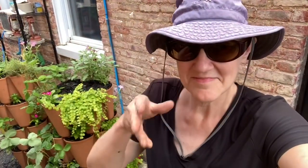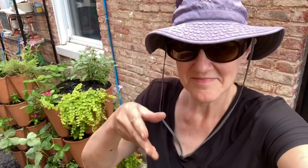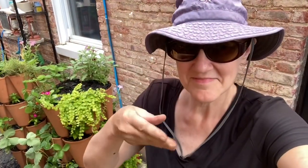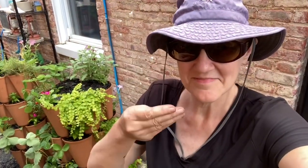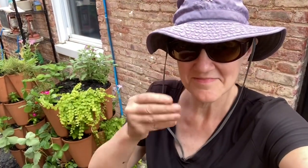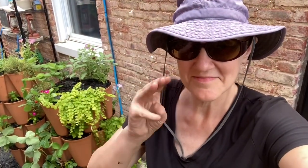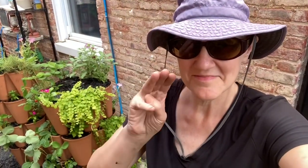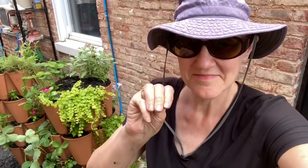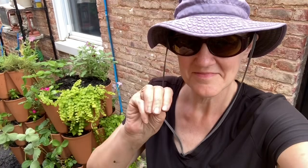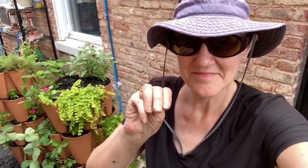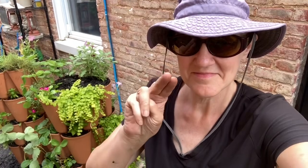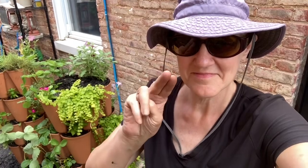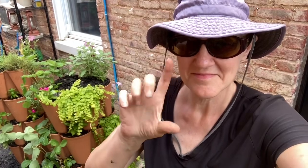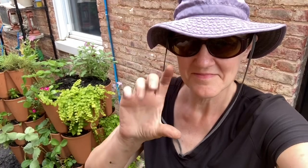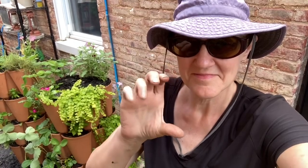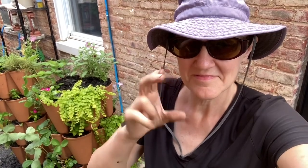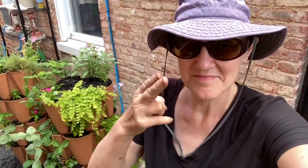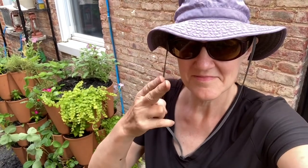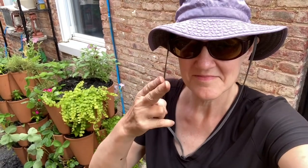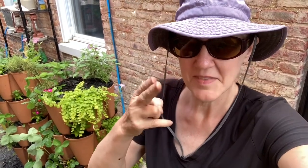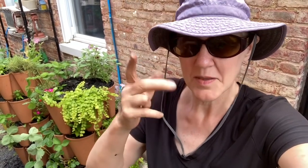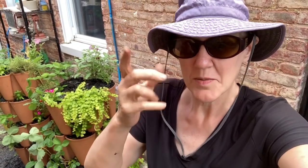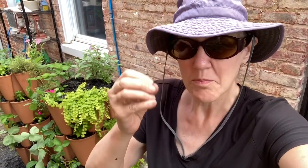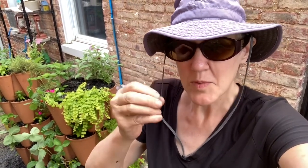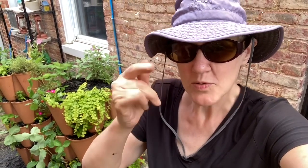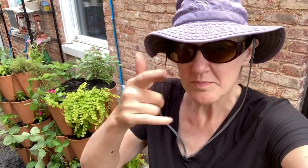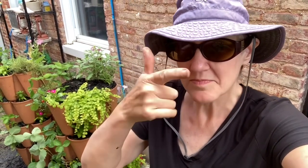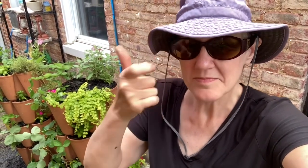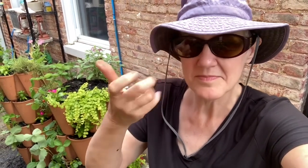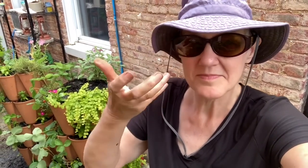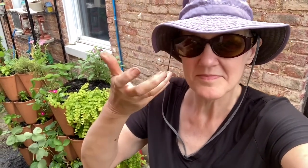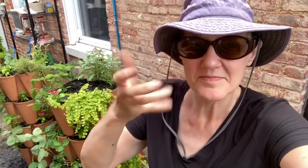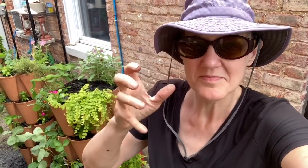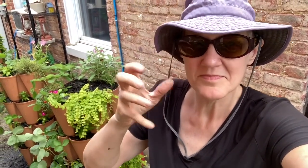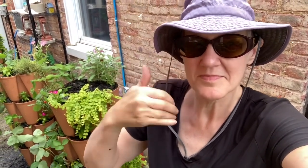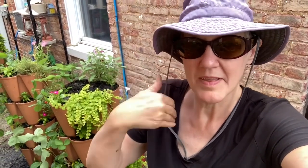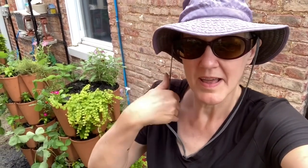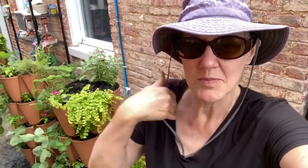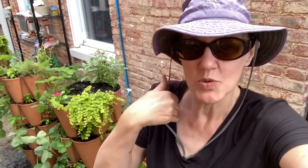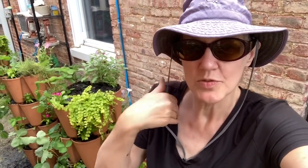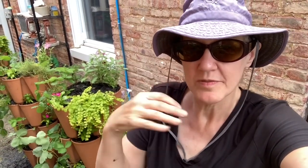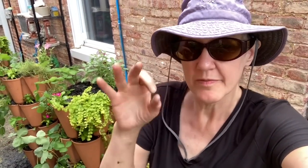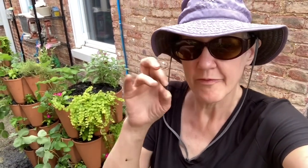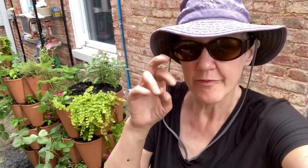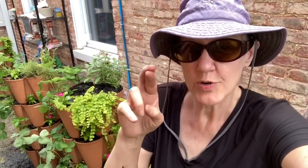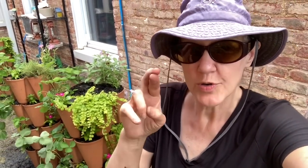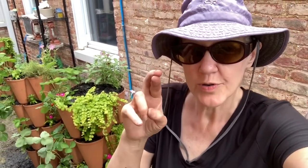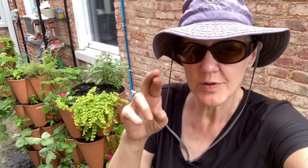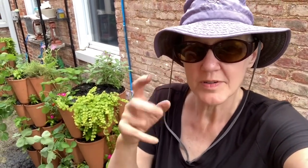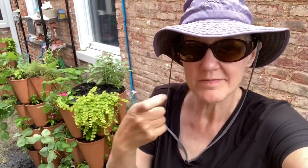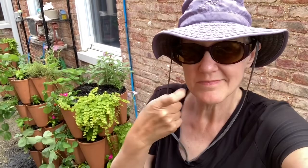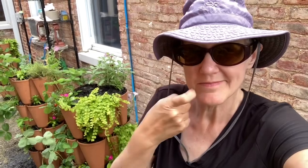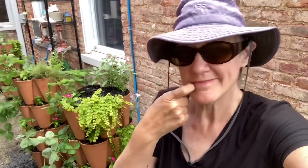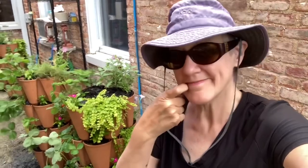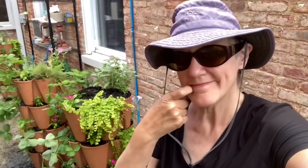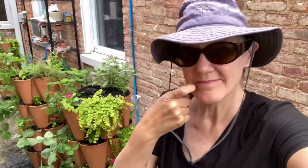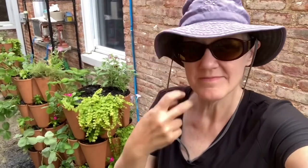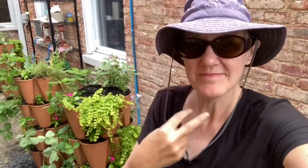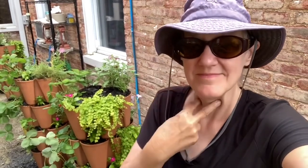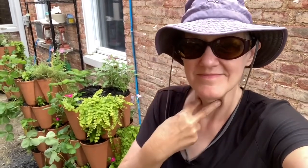I am going to add some mulch, mainly to protect any animals from getting their fur caught on this hardware